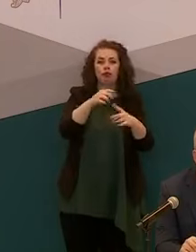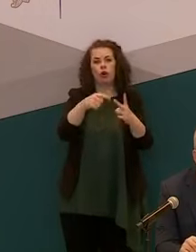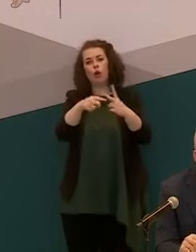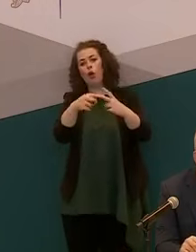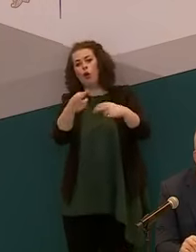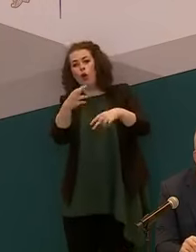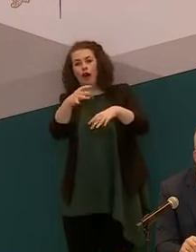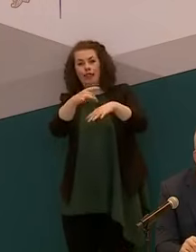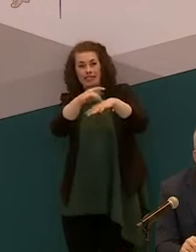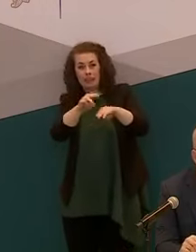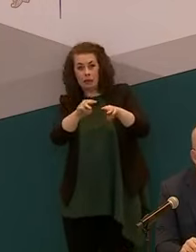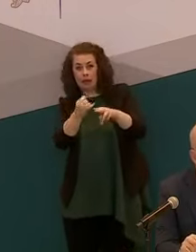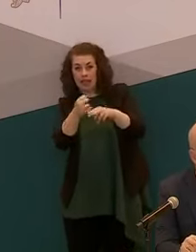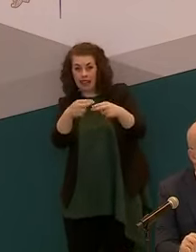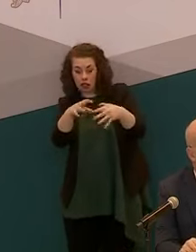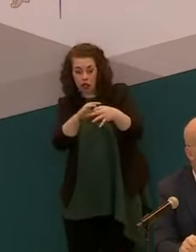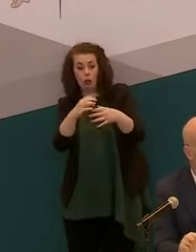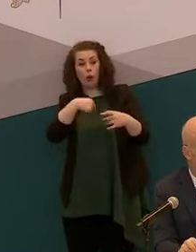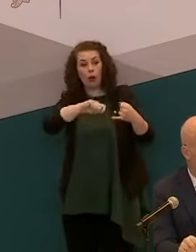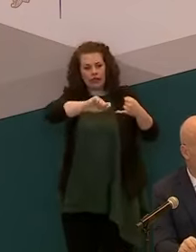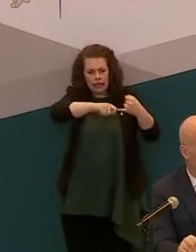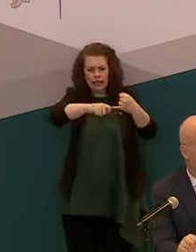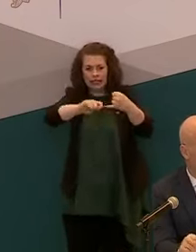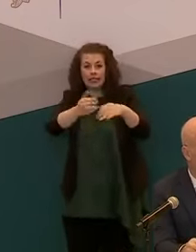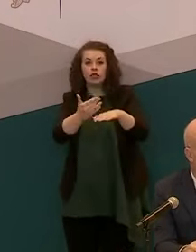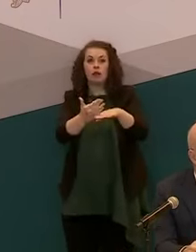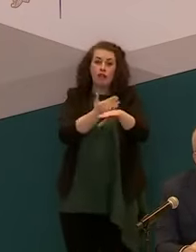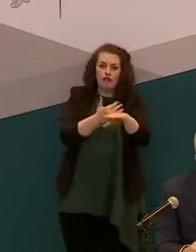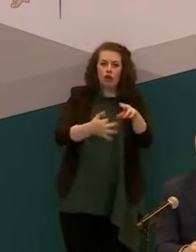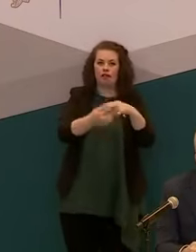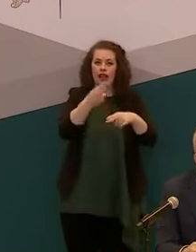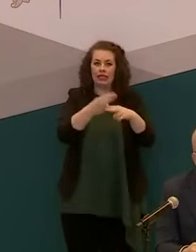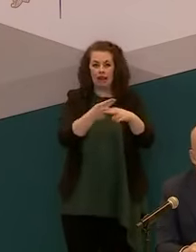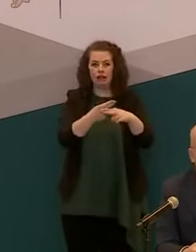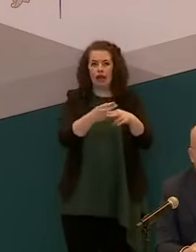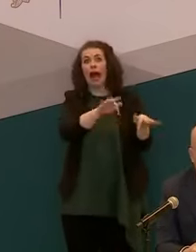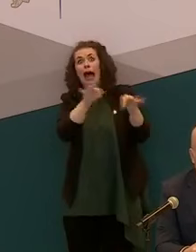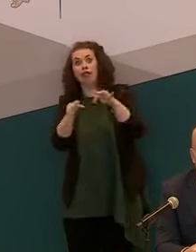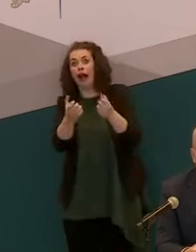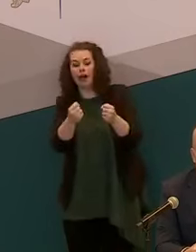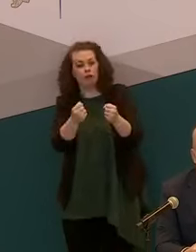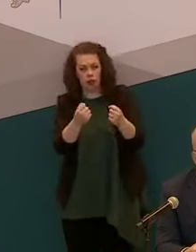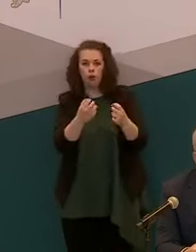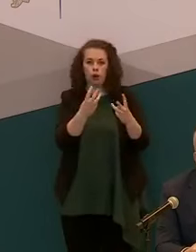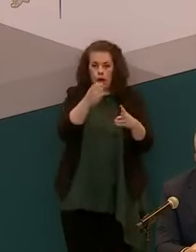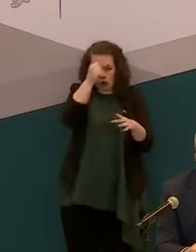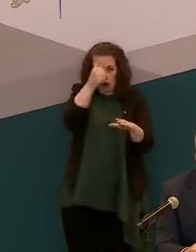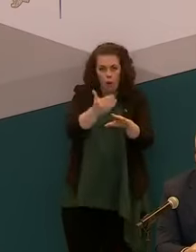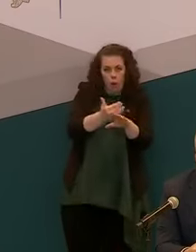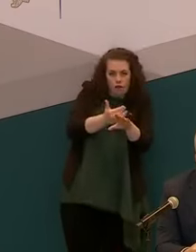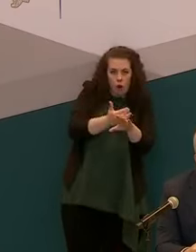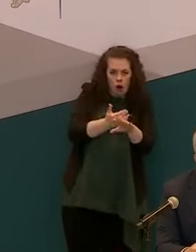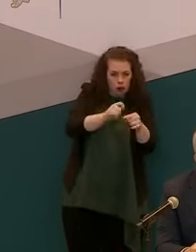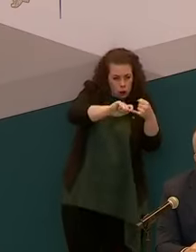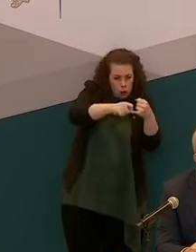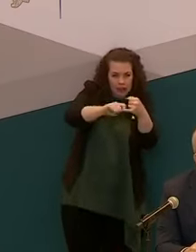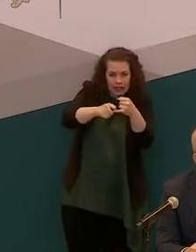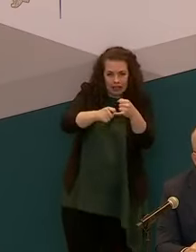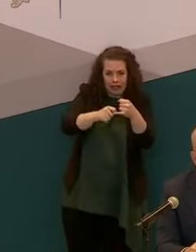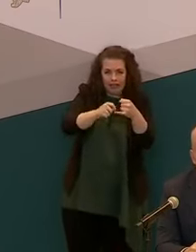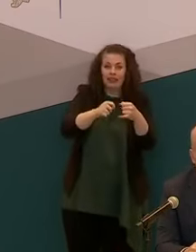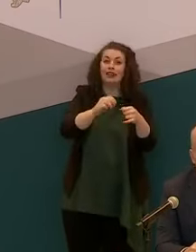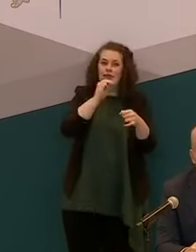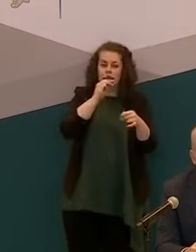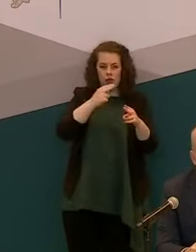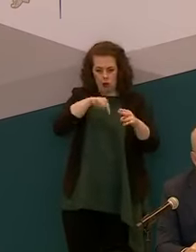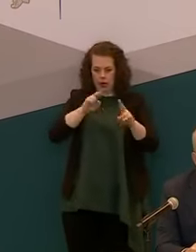home settings as well, so that we actively seek the infection in those locations. so as to help to continue to inform the efforts that